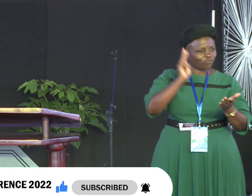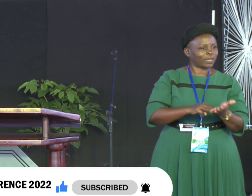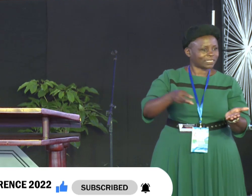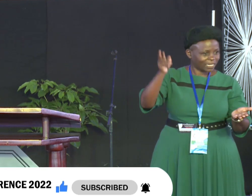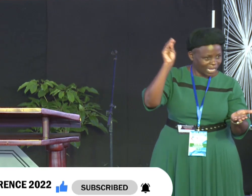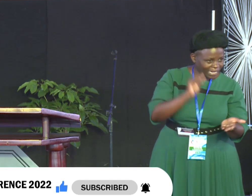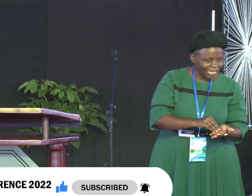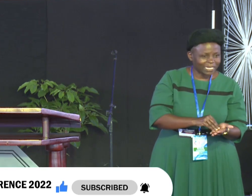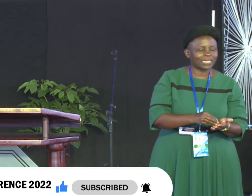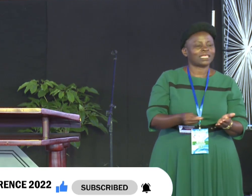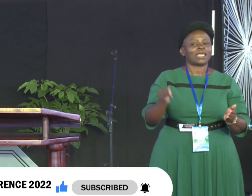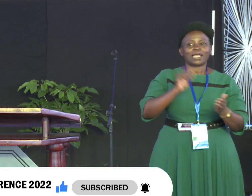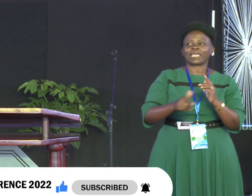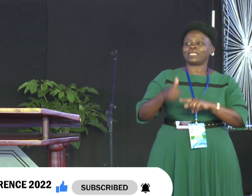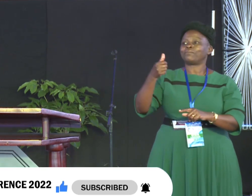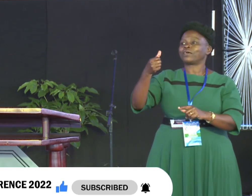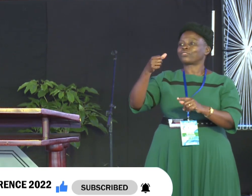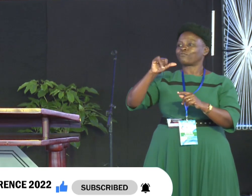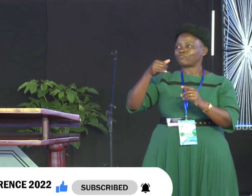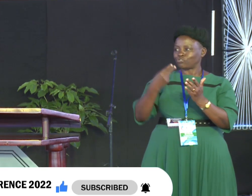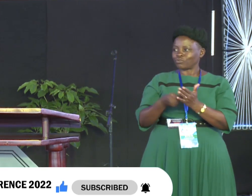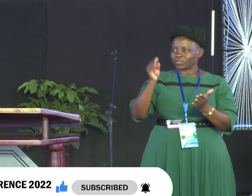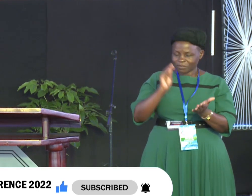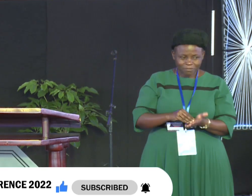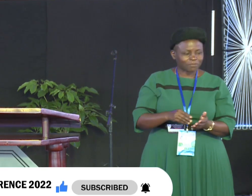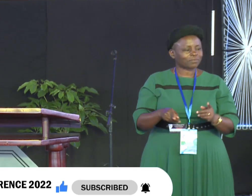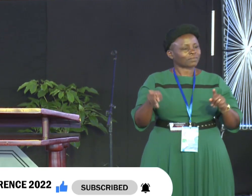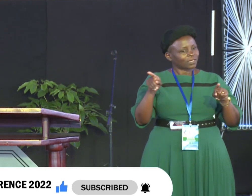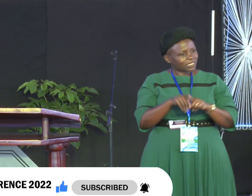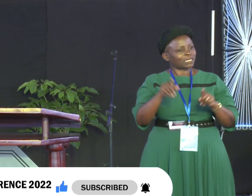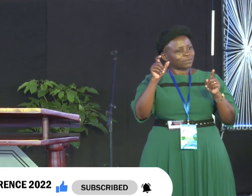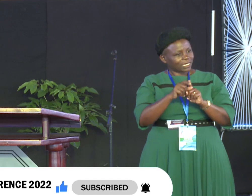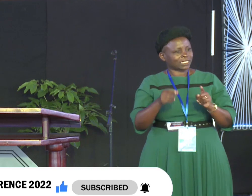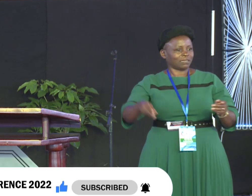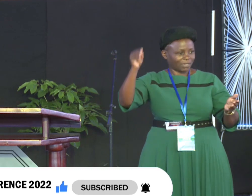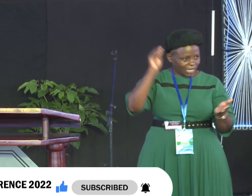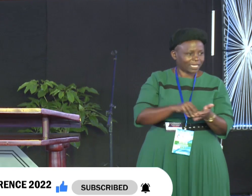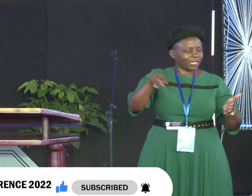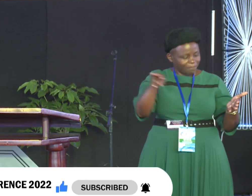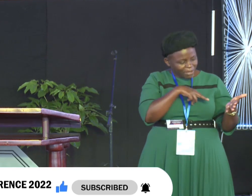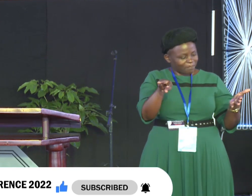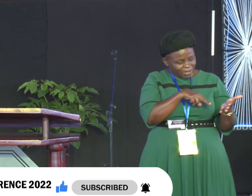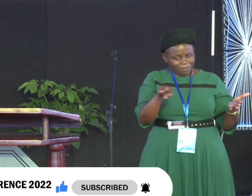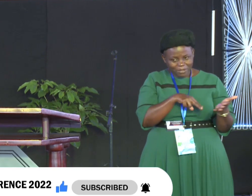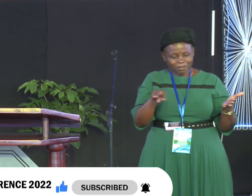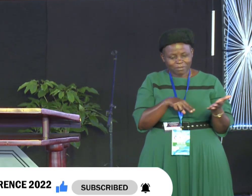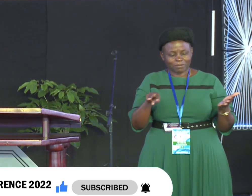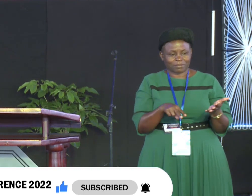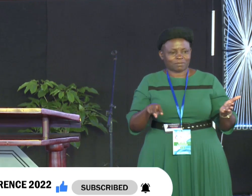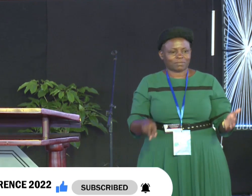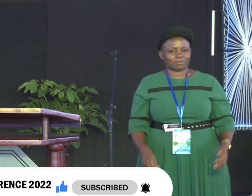repeat. And in the sixth month, I will repeat it. And even in December next year, I will repeat it.